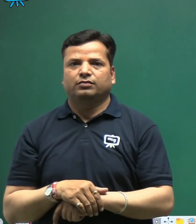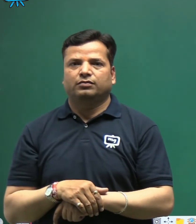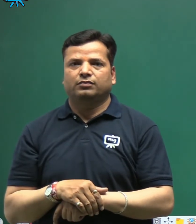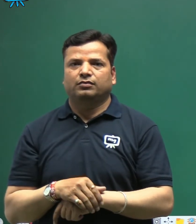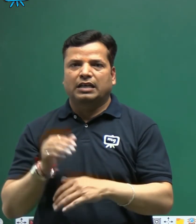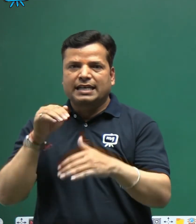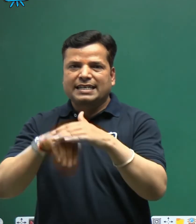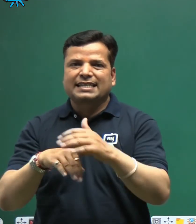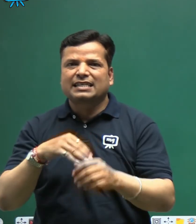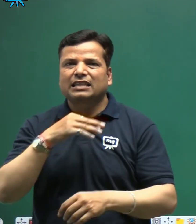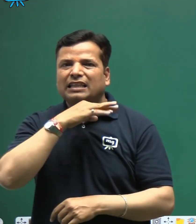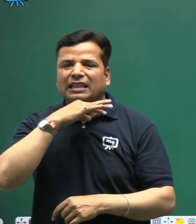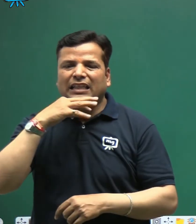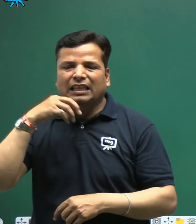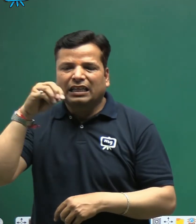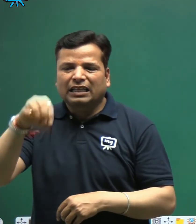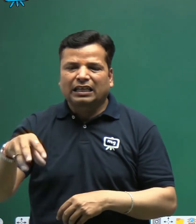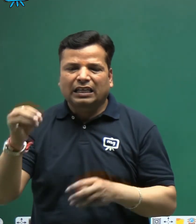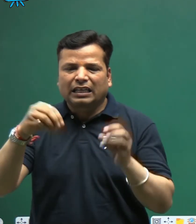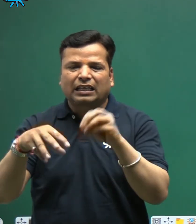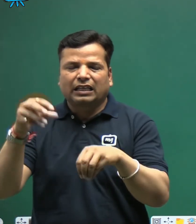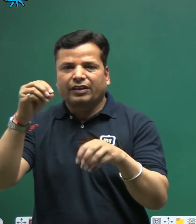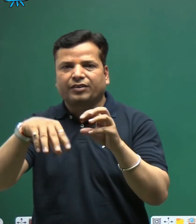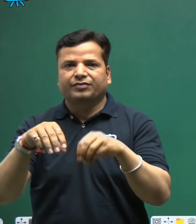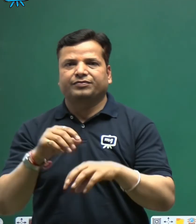in the garbage.